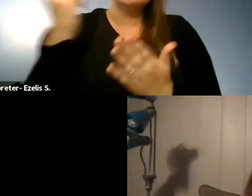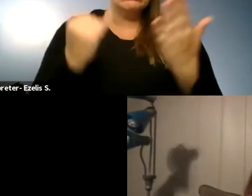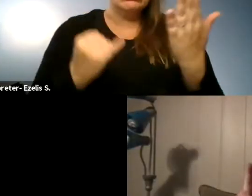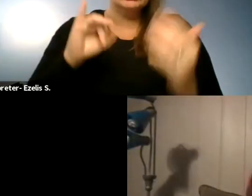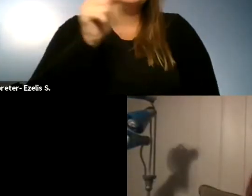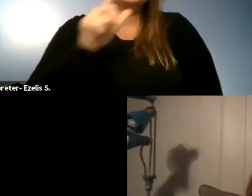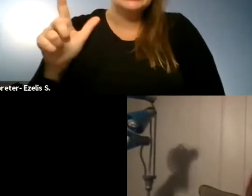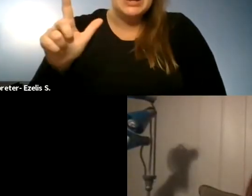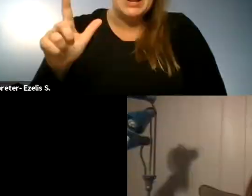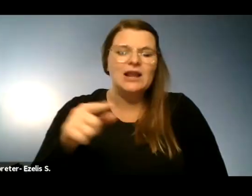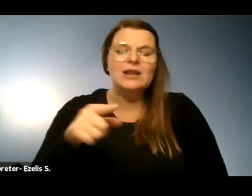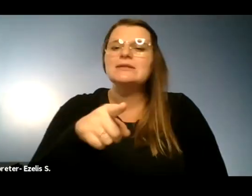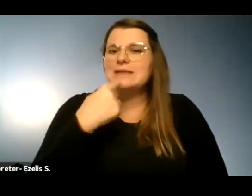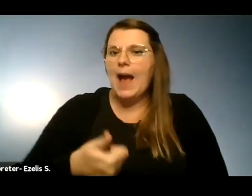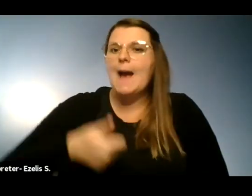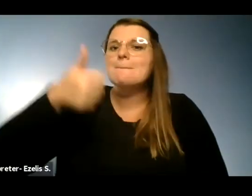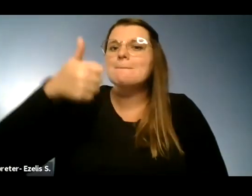Chatal.